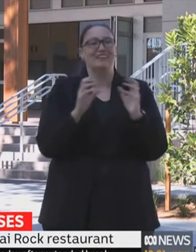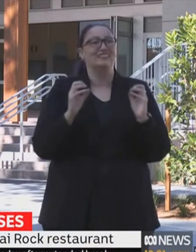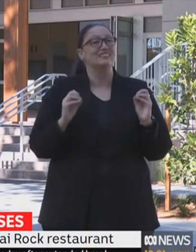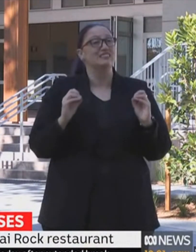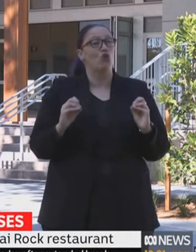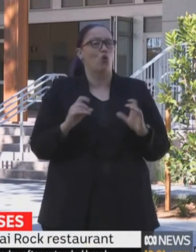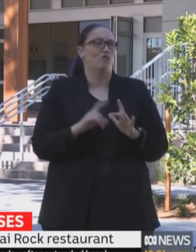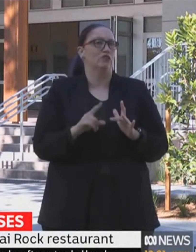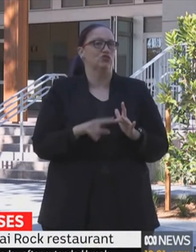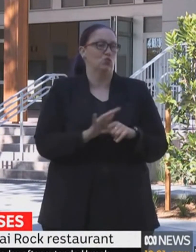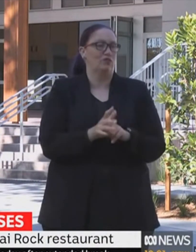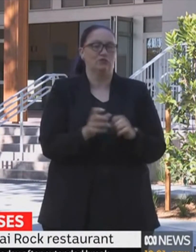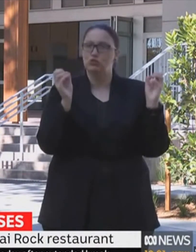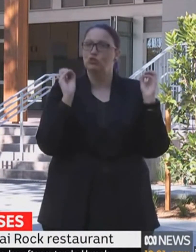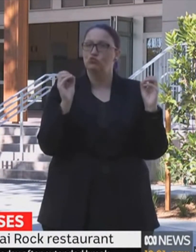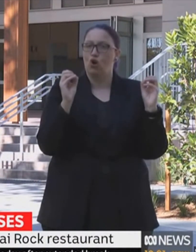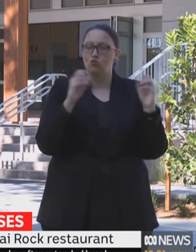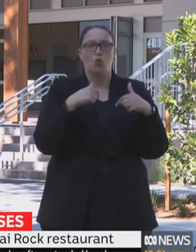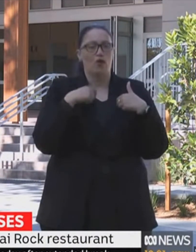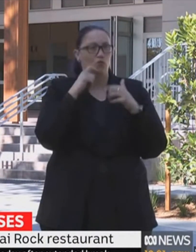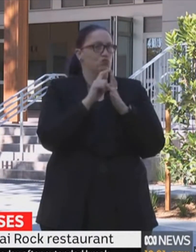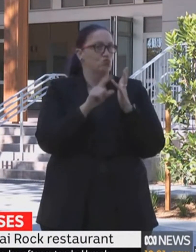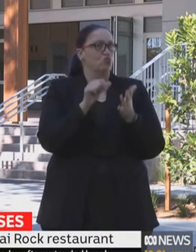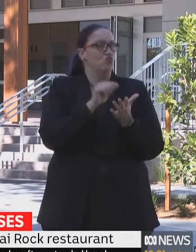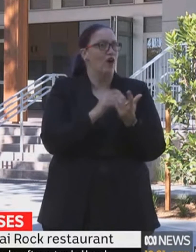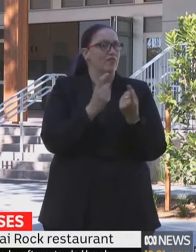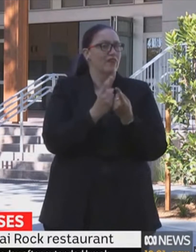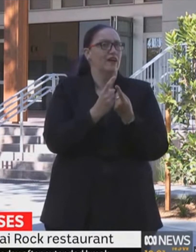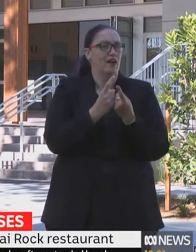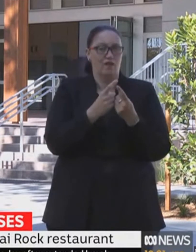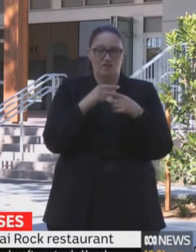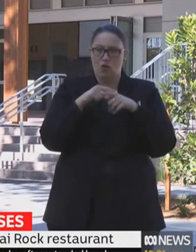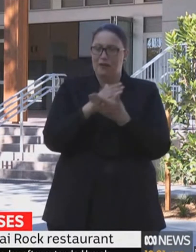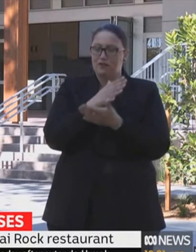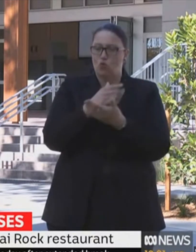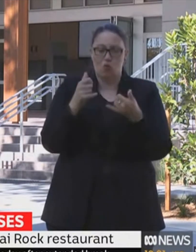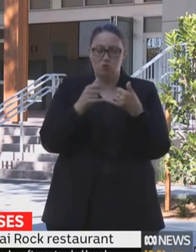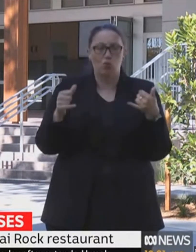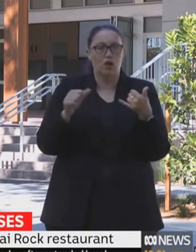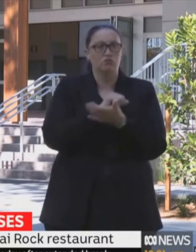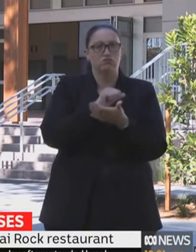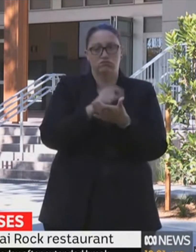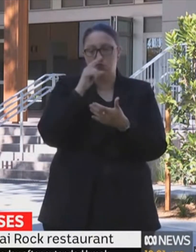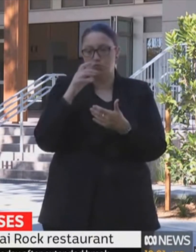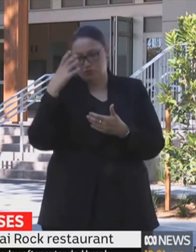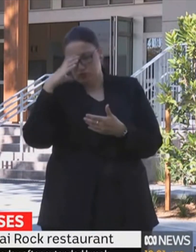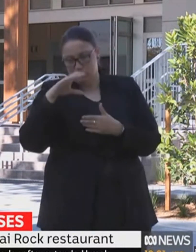this stage, and certainly we'll do the right thing by residents on both sides of the border. But I have no